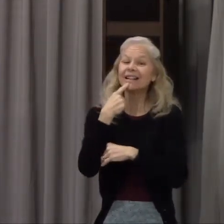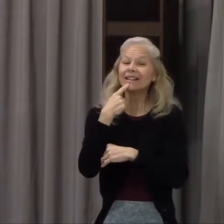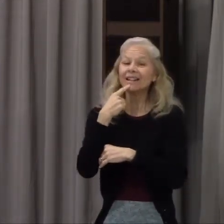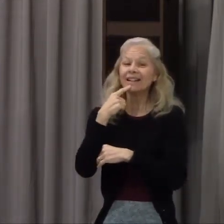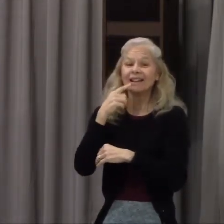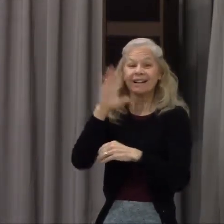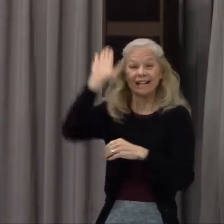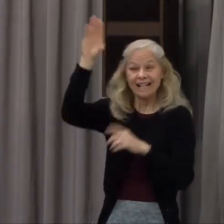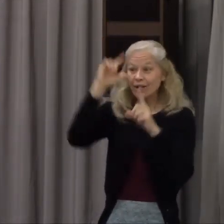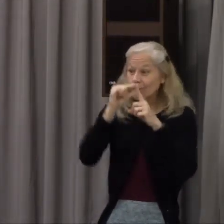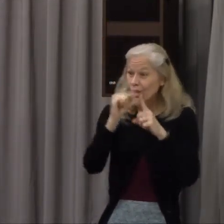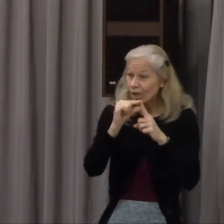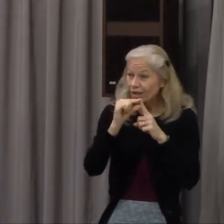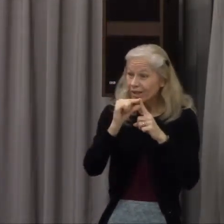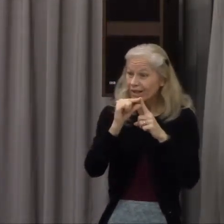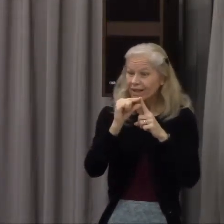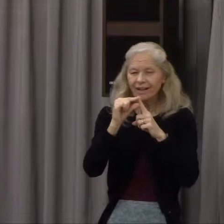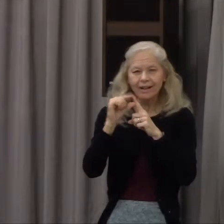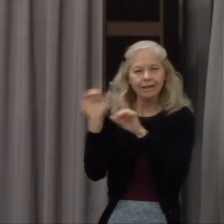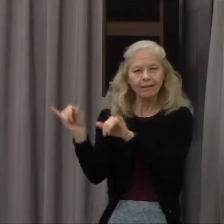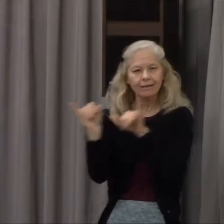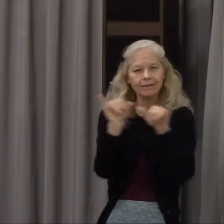walk away, man, and not get it right.